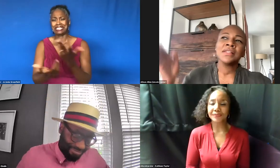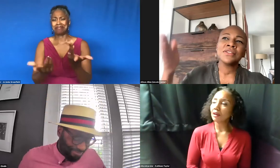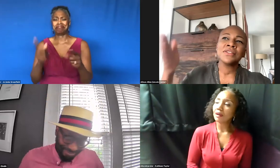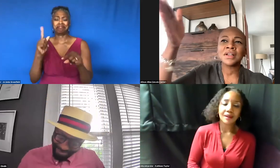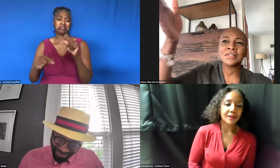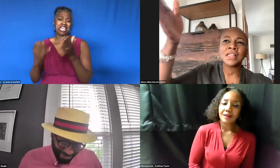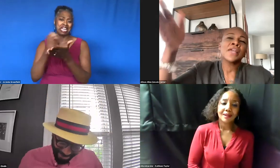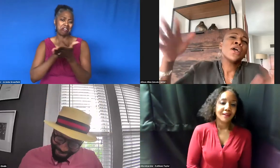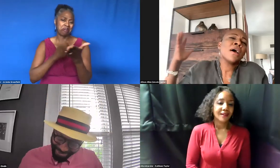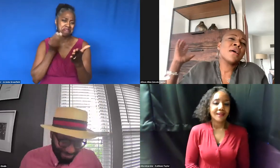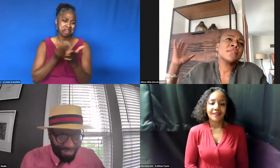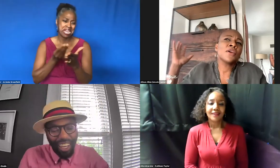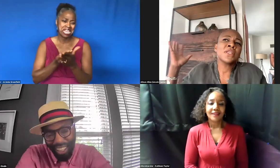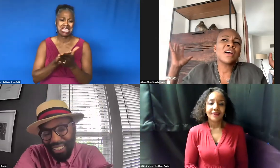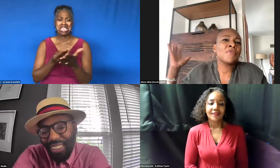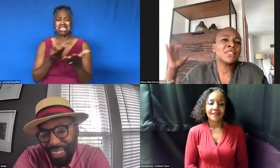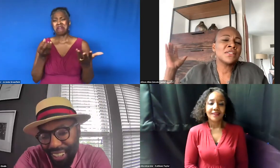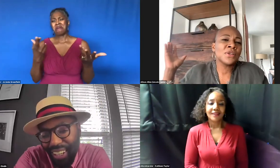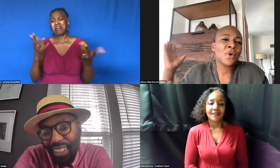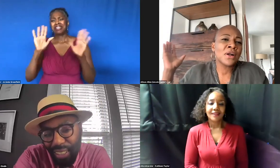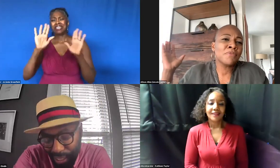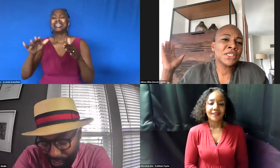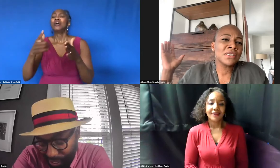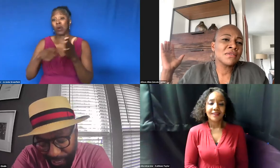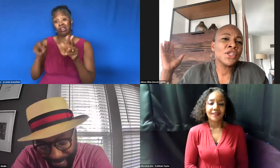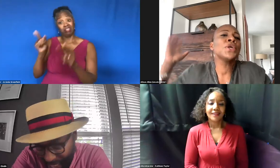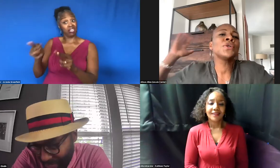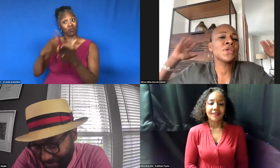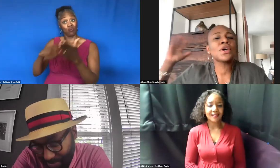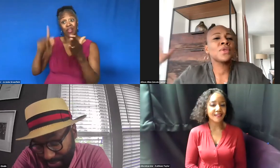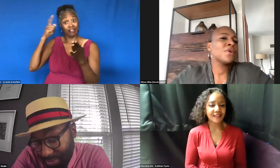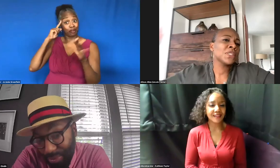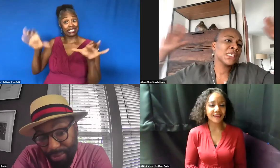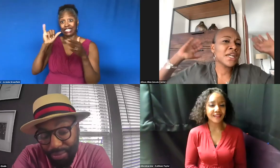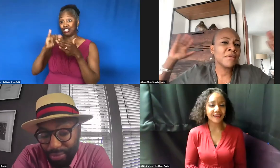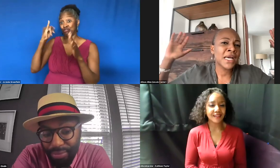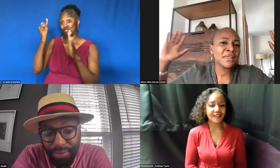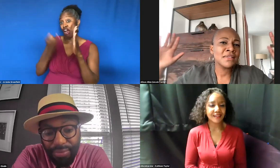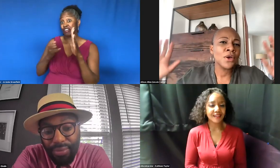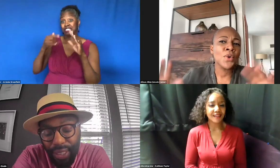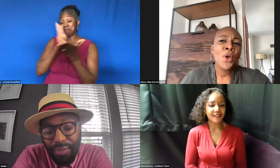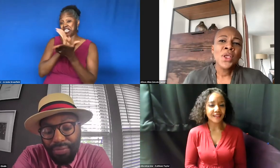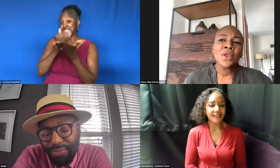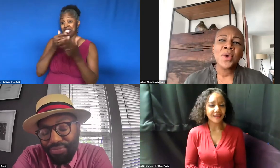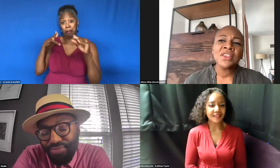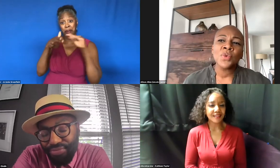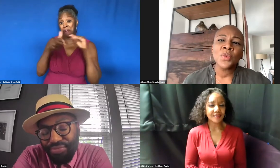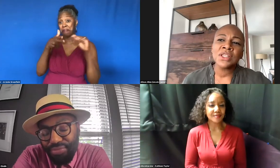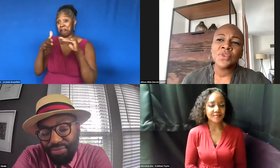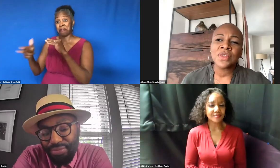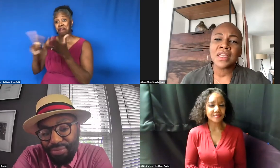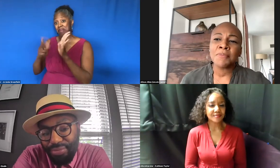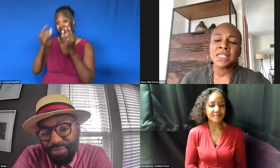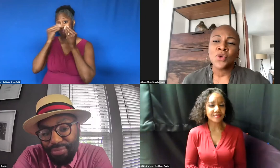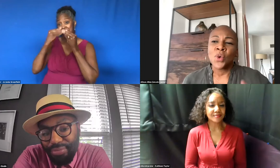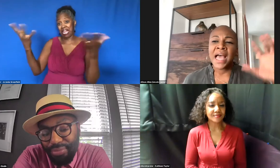with inserting our, like, oh, let's look at what the government did to arts budgets years ago. They don't really care about it. So, you know,